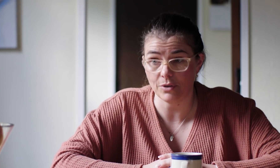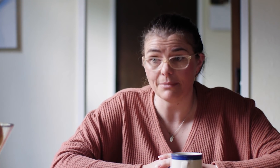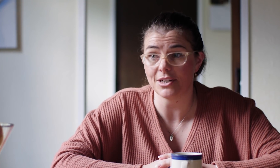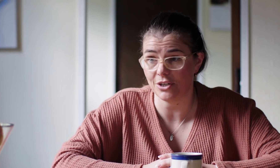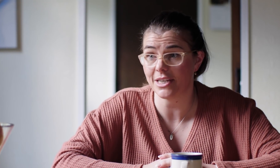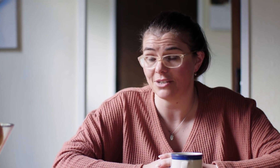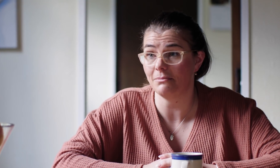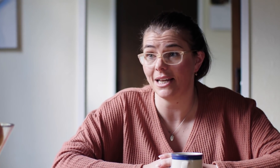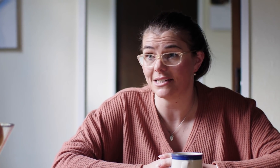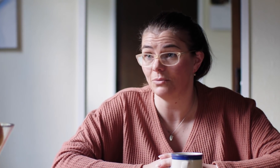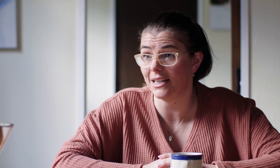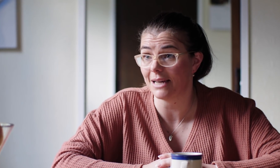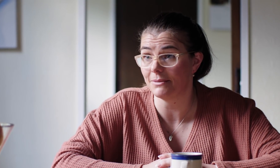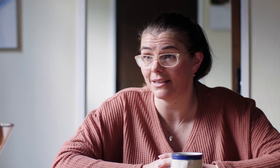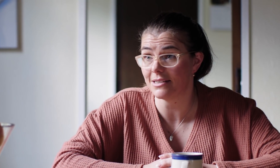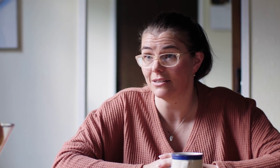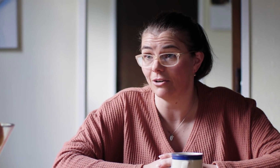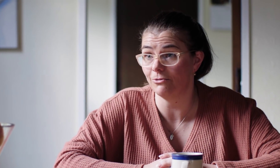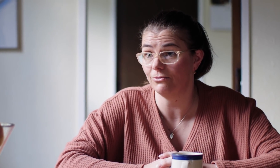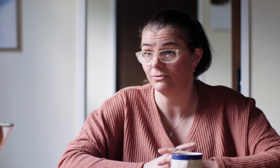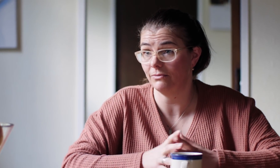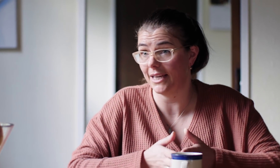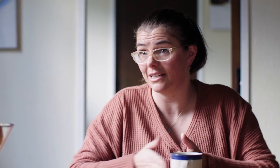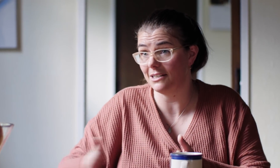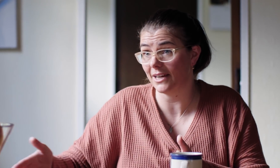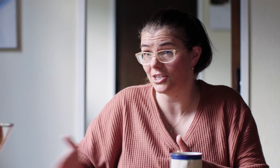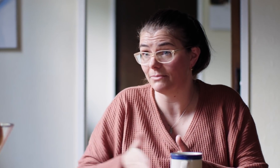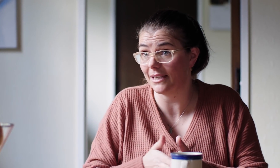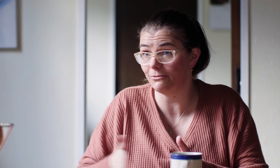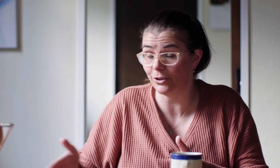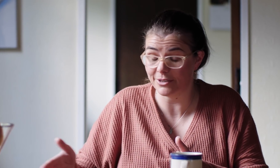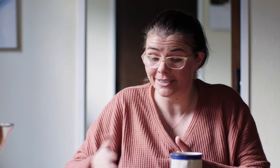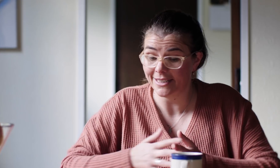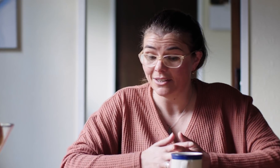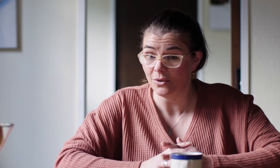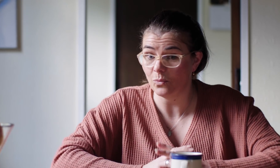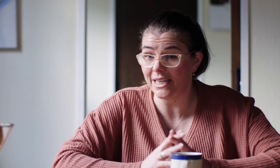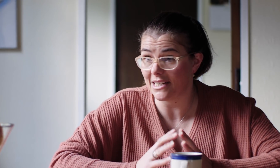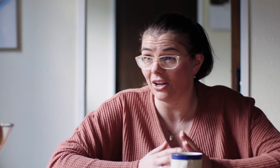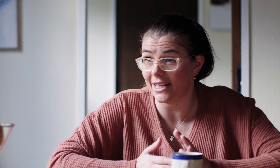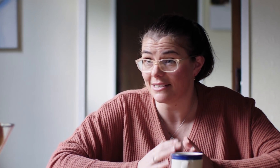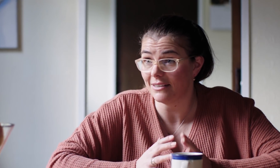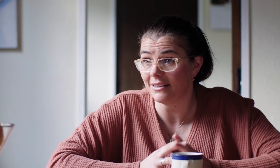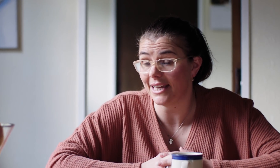much those kids are implanted within a couple of months of that identification being confirmed. We declined that